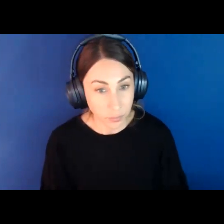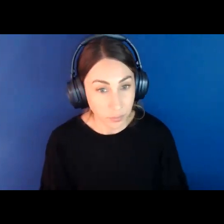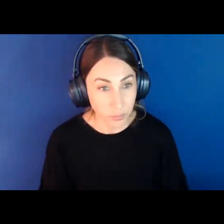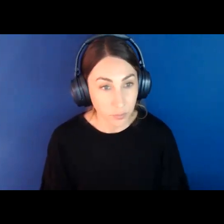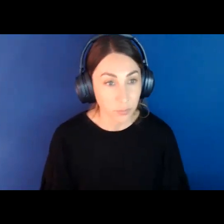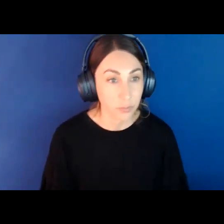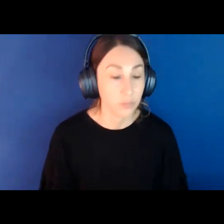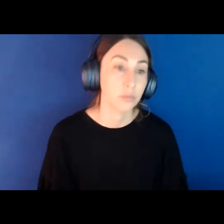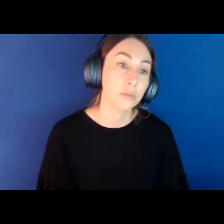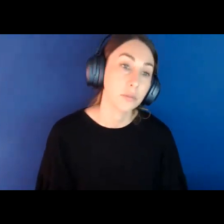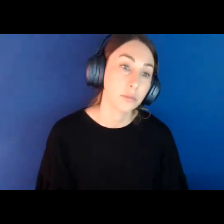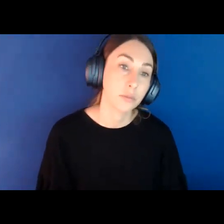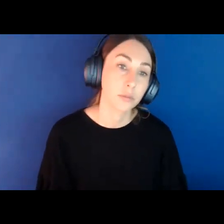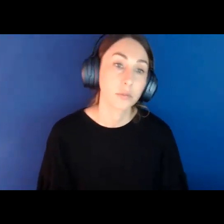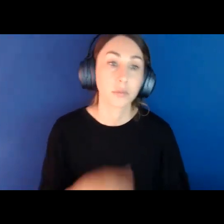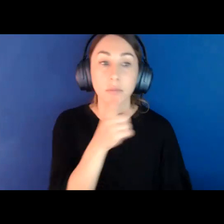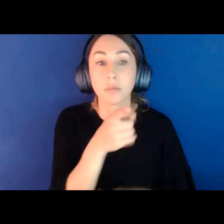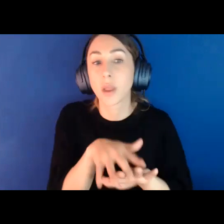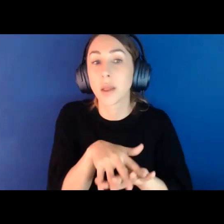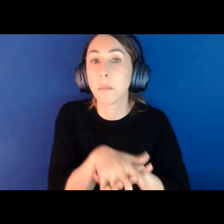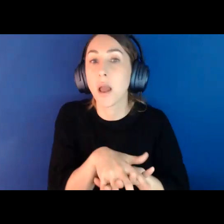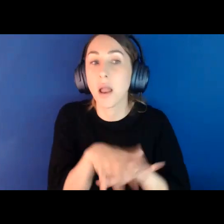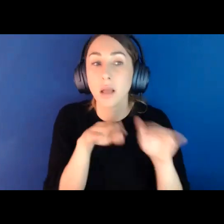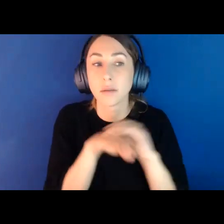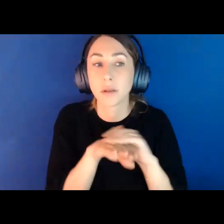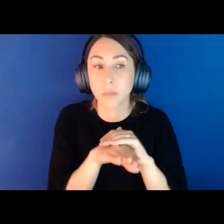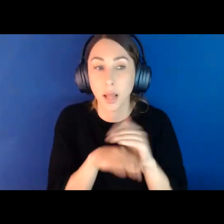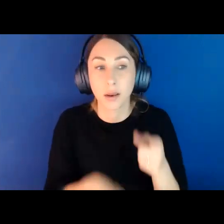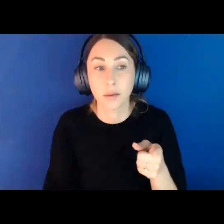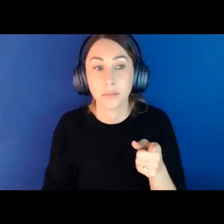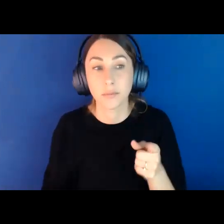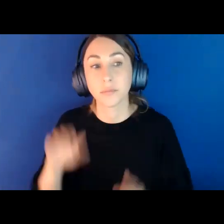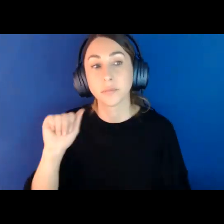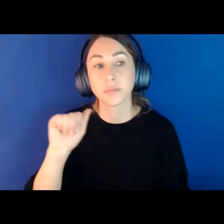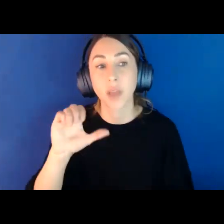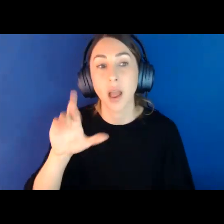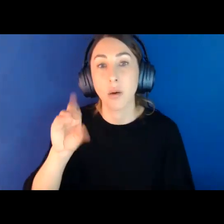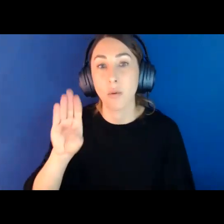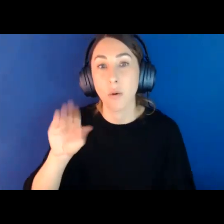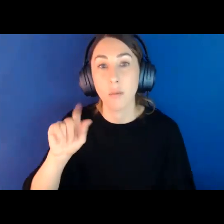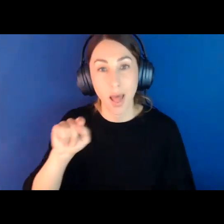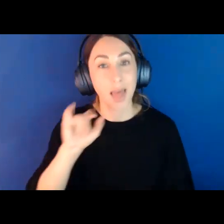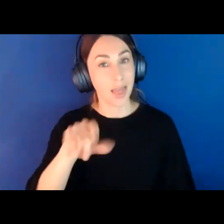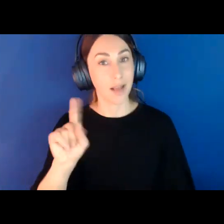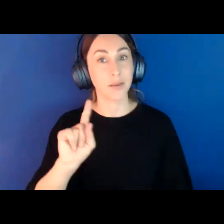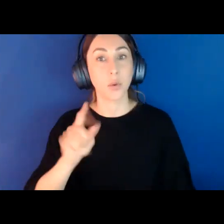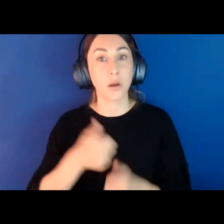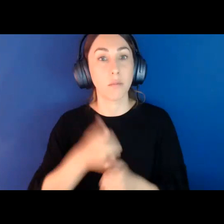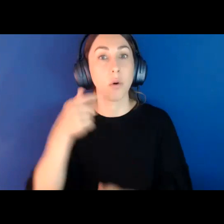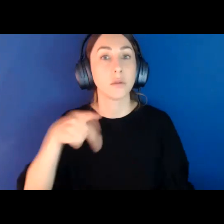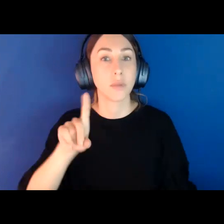We're going to go to Acrobat Embedded Accessibility. So Acrobat is where PDFs are mostly